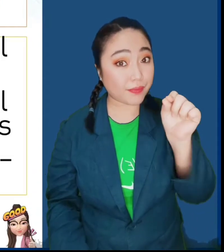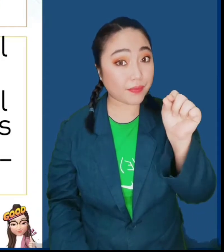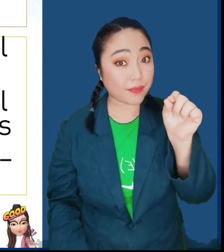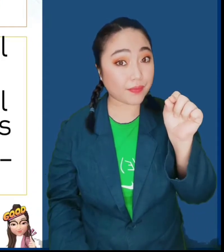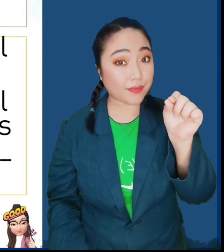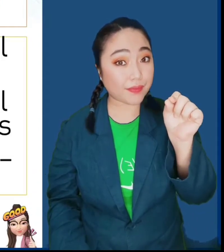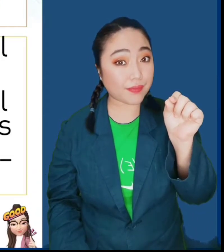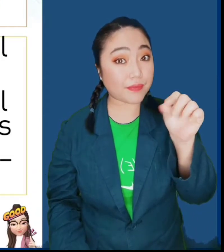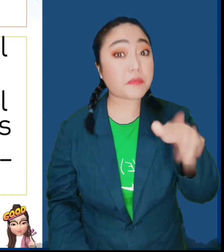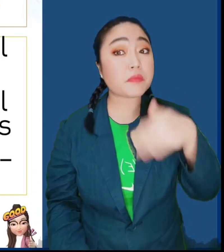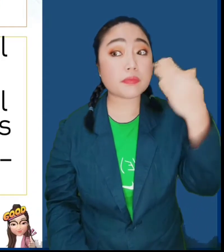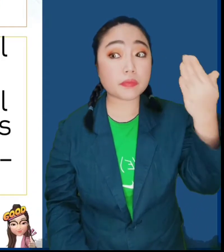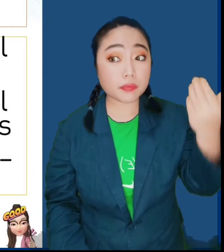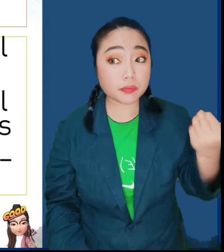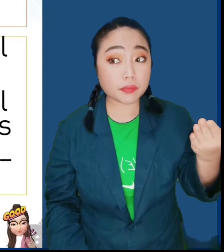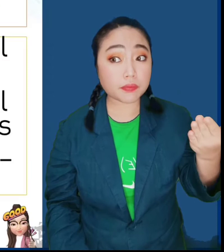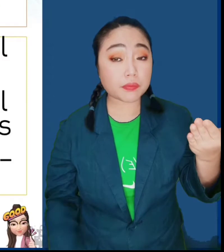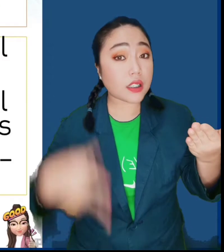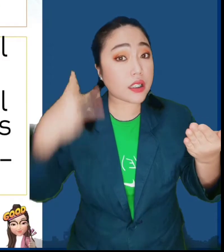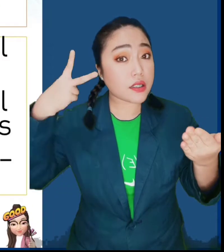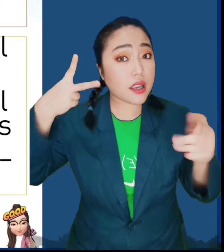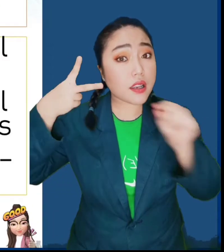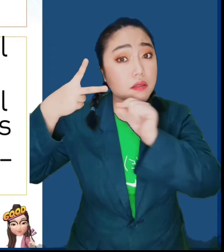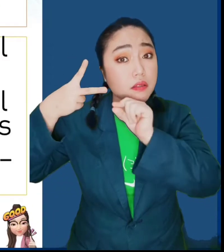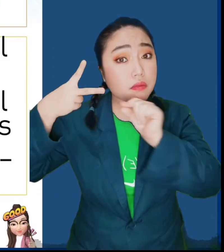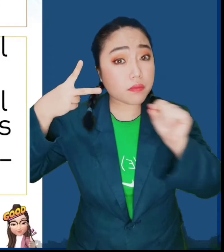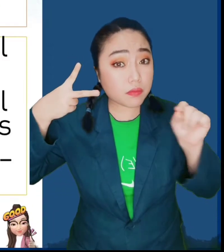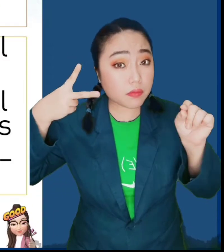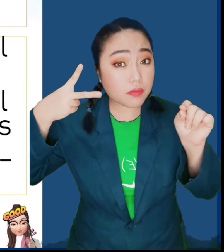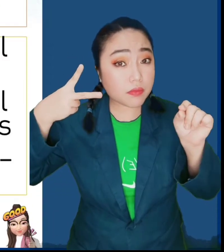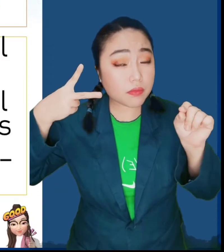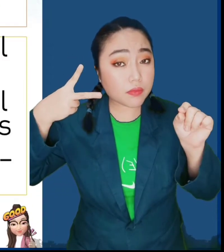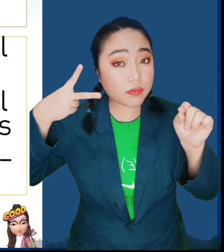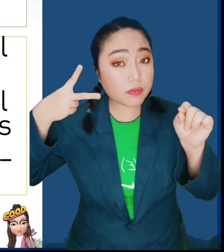Fill in the blanks. Second blank.